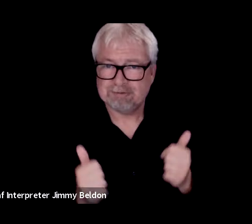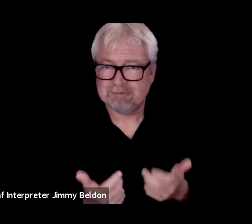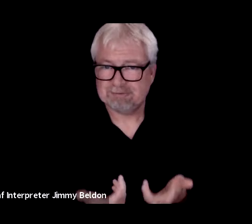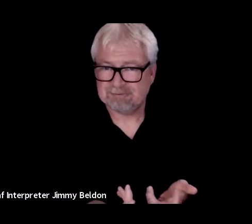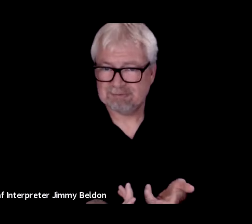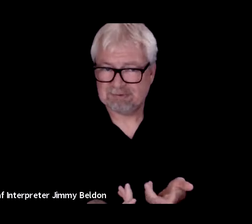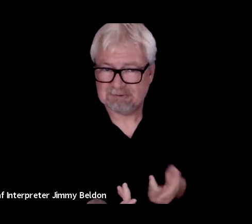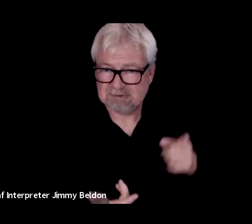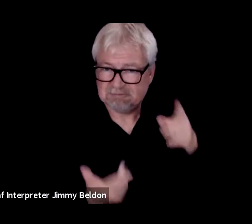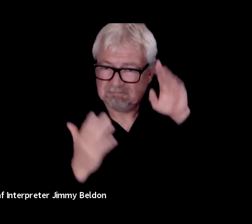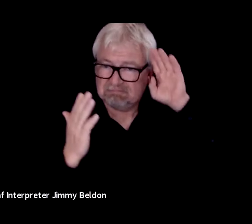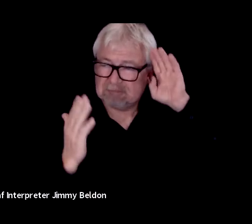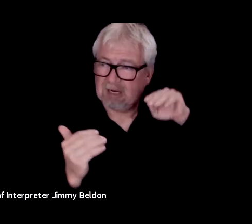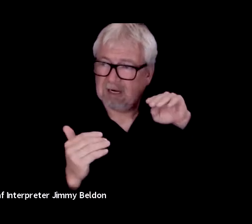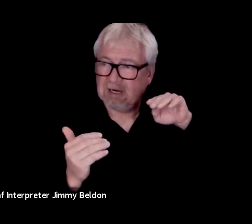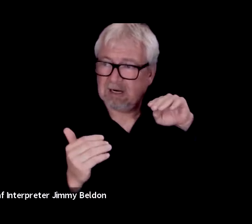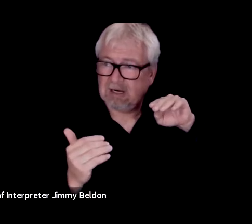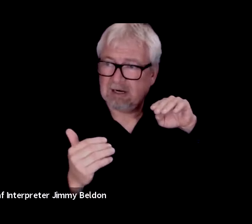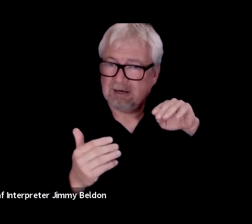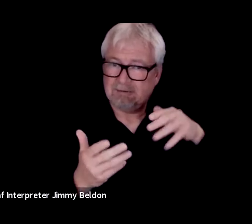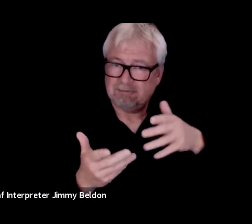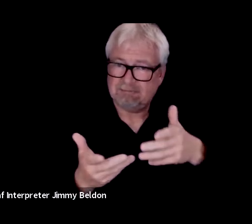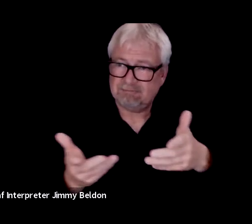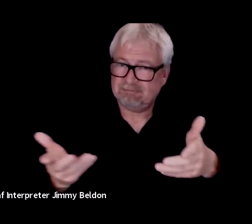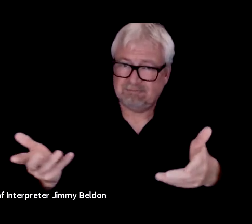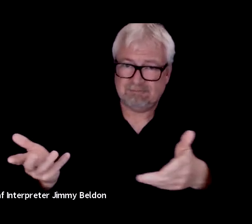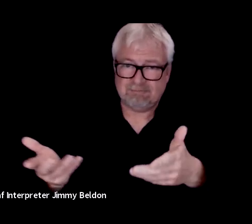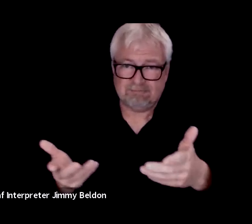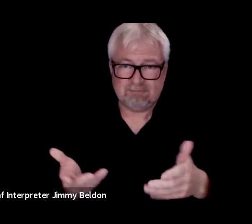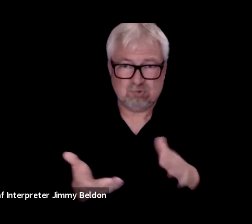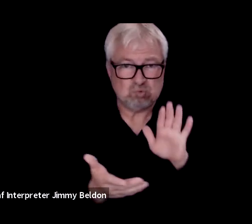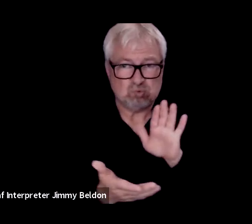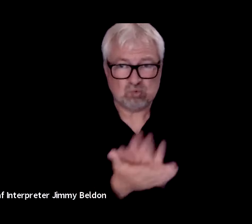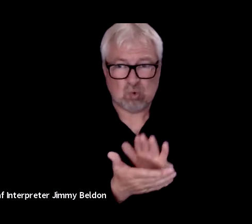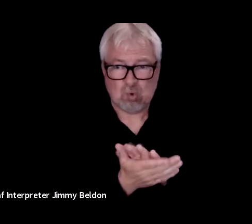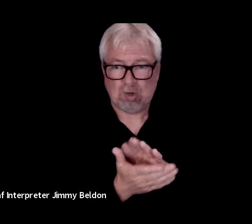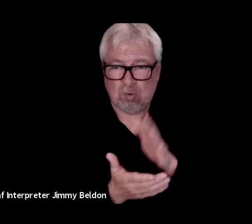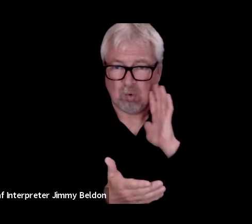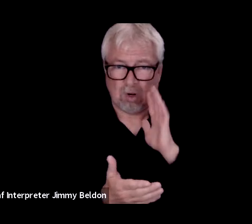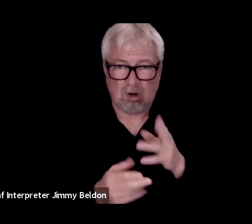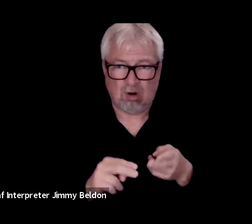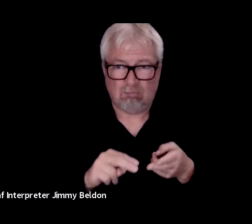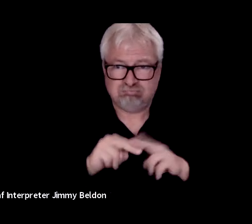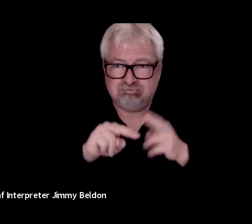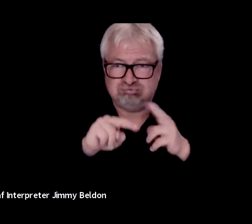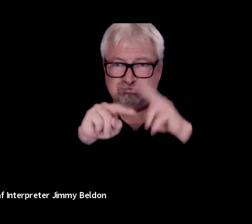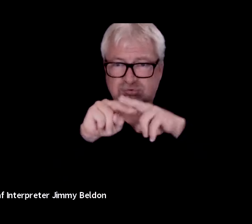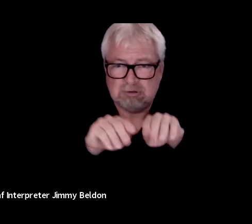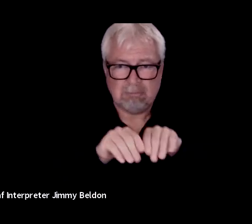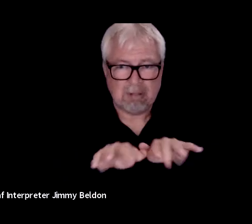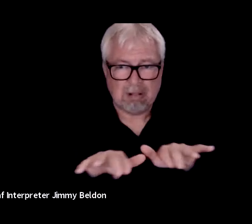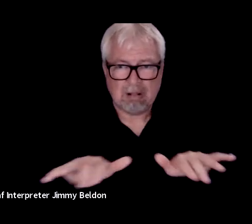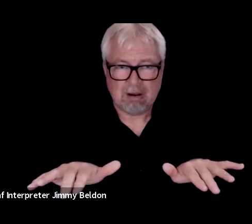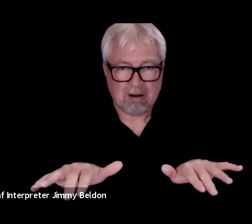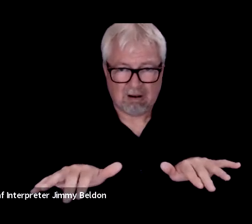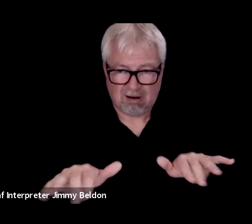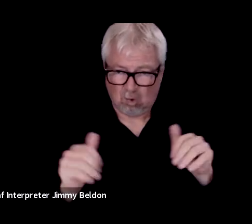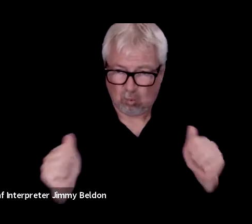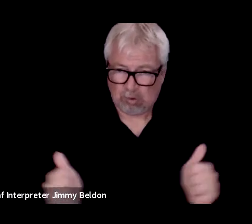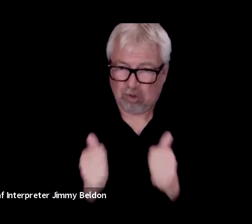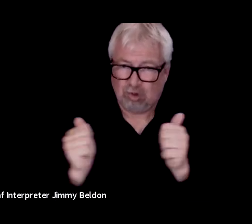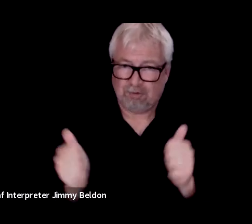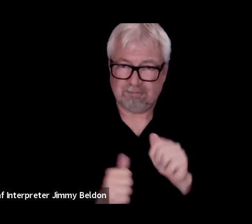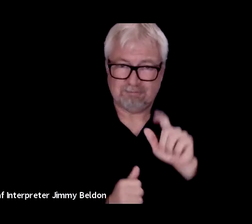to show up in our infection rate? Obviously, lots of people inside again with various mask mandates. I'm just